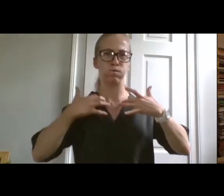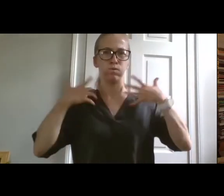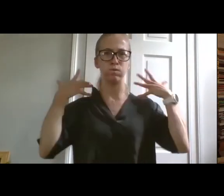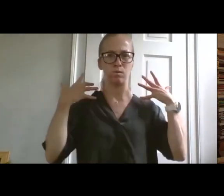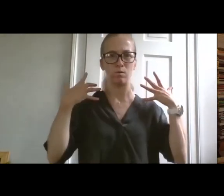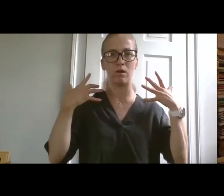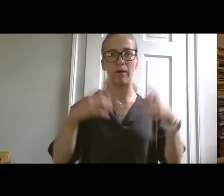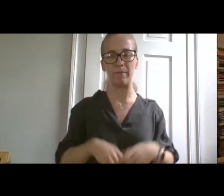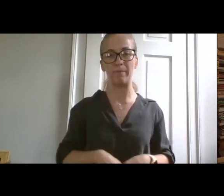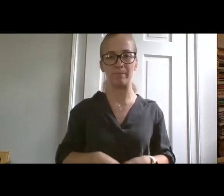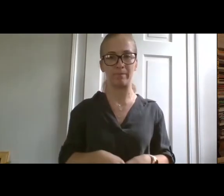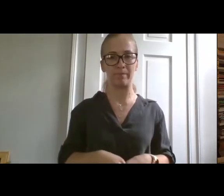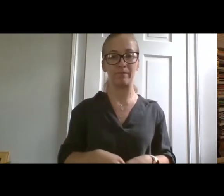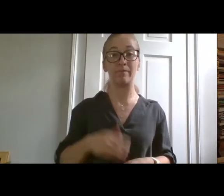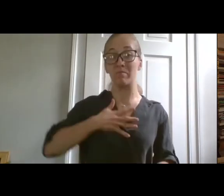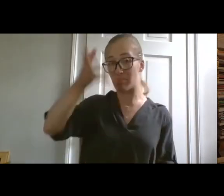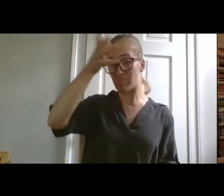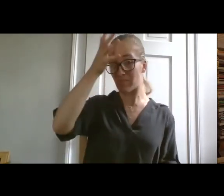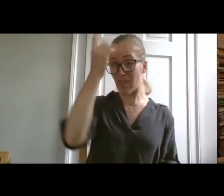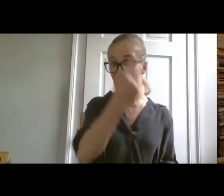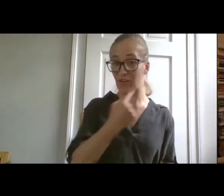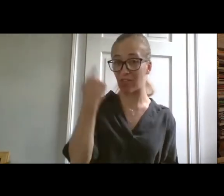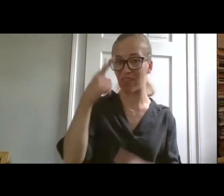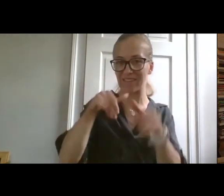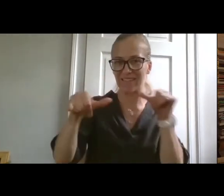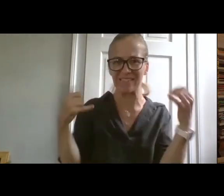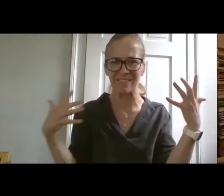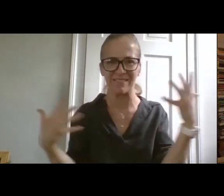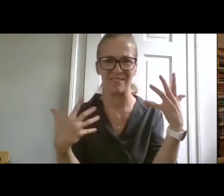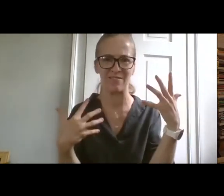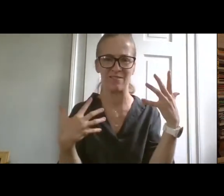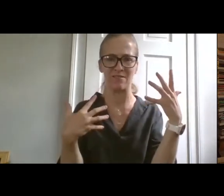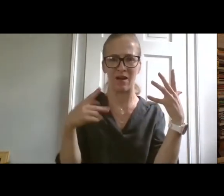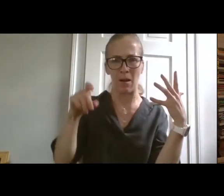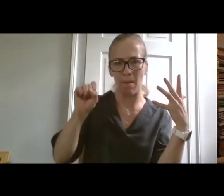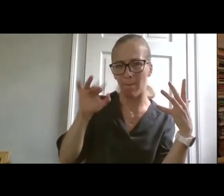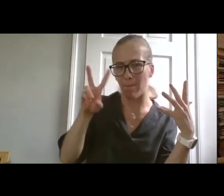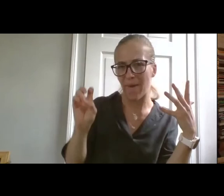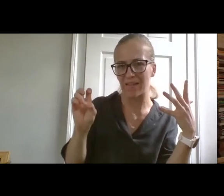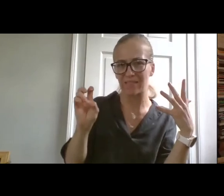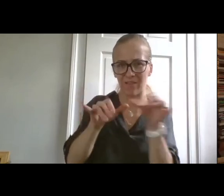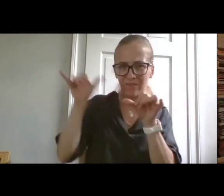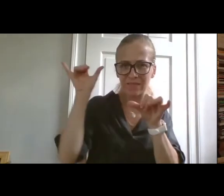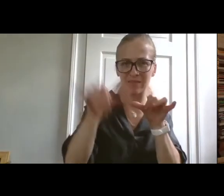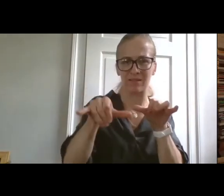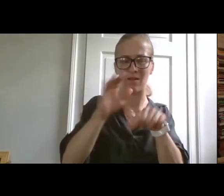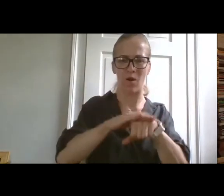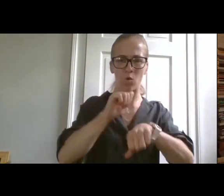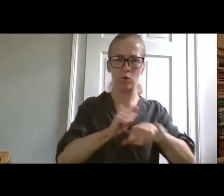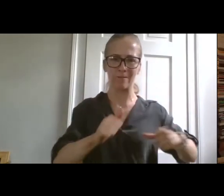alive. My father's face stays scary, impassive, exactly as it is on the work